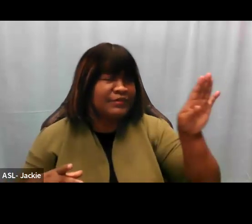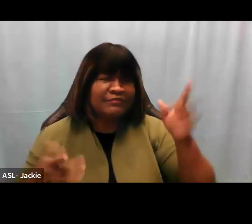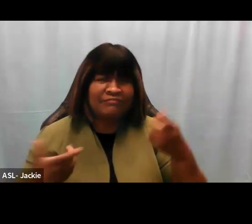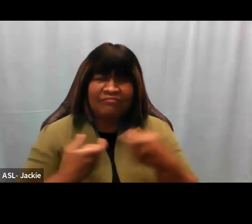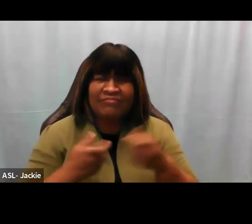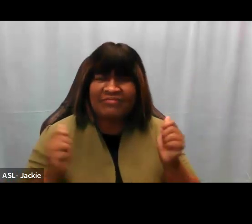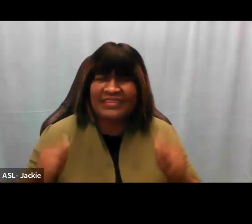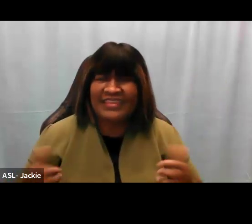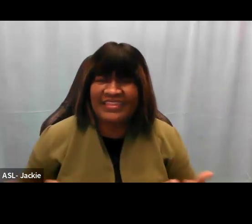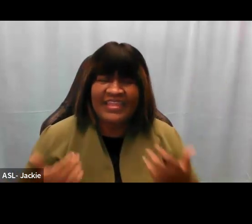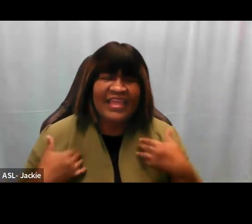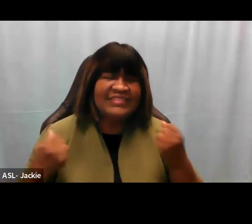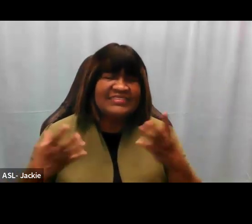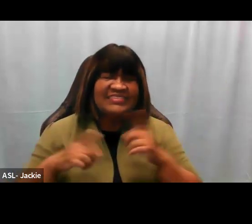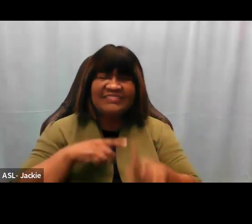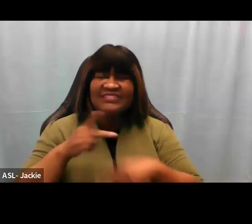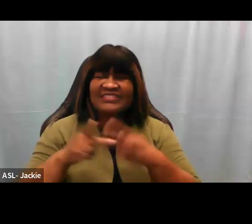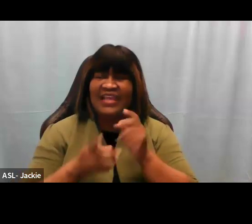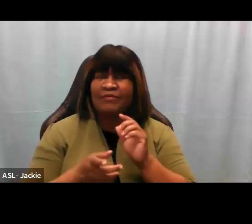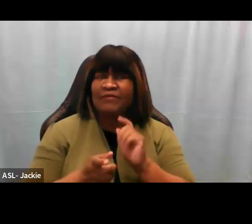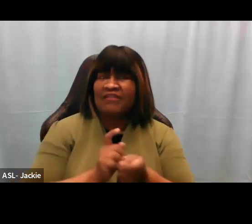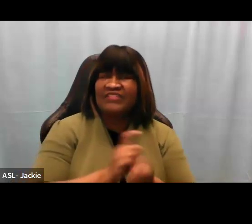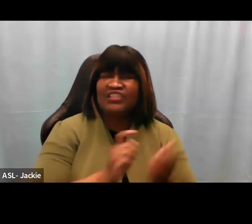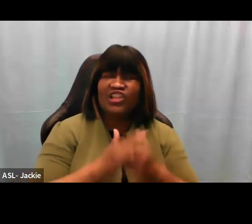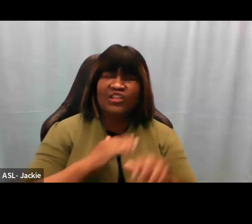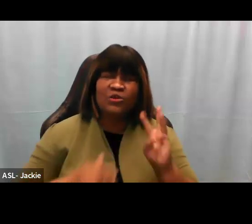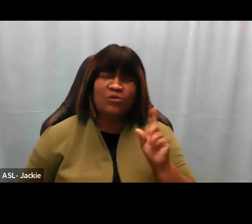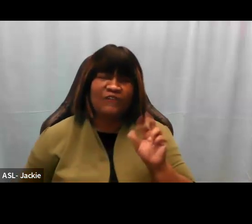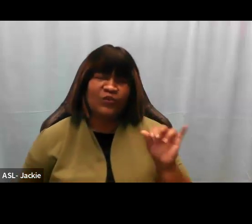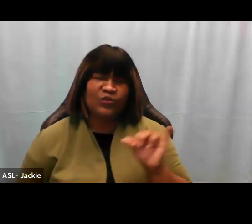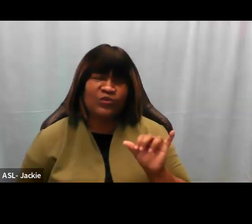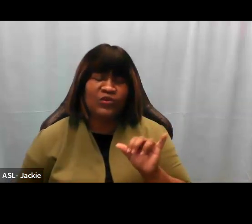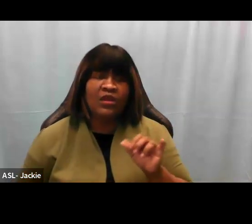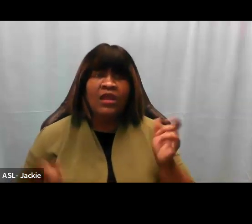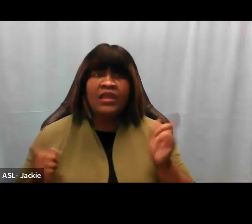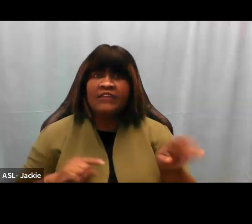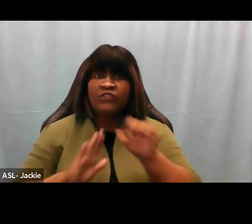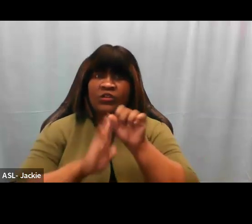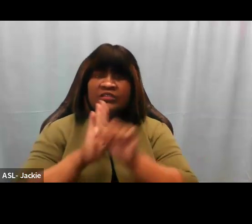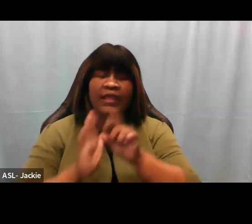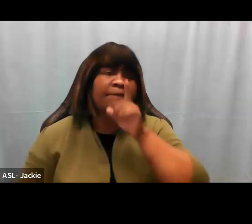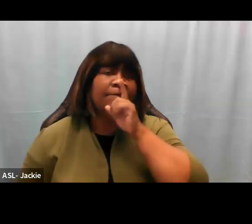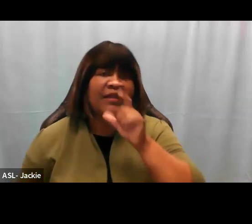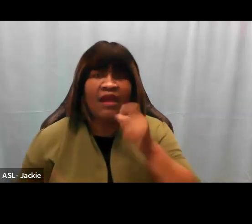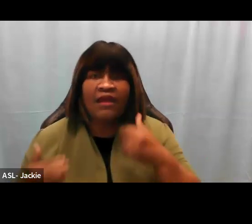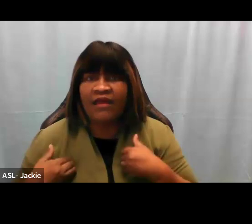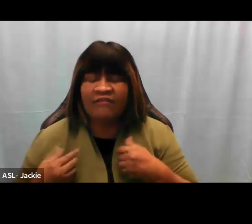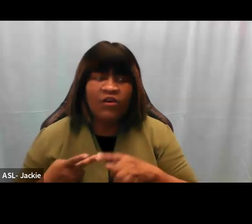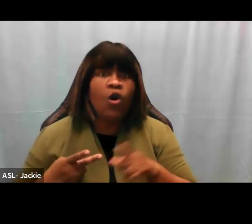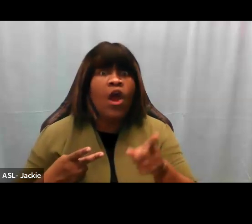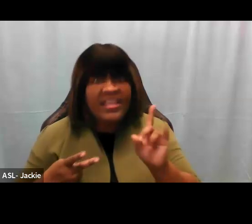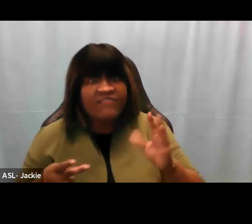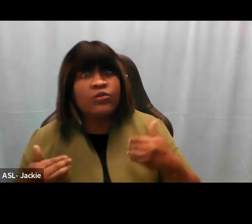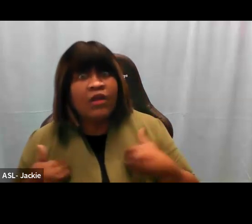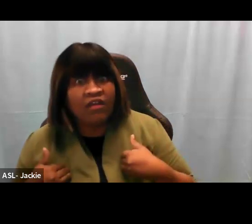we have the home modification portions under the waiver. But if your state doesn't have those, or even if you do,